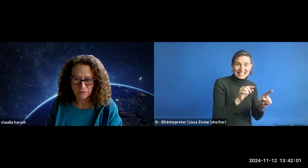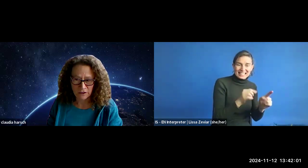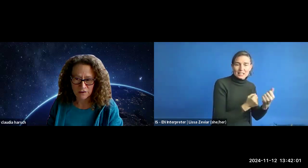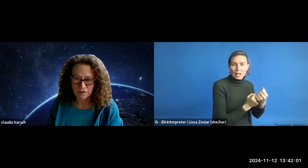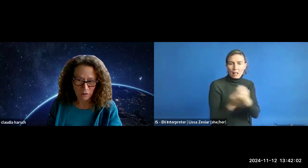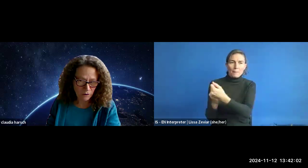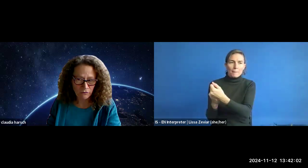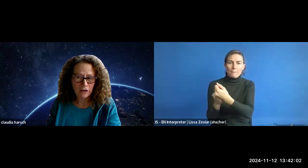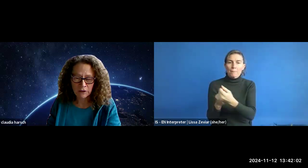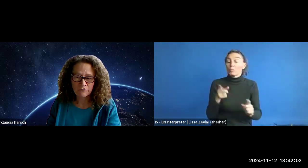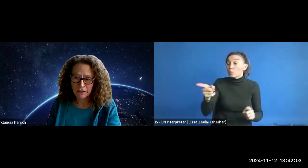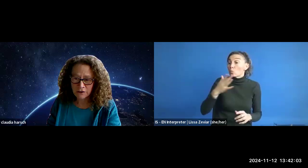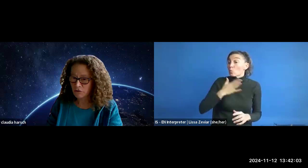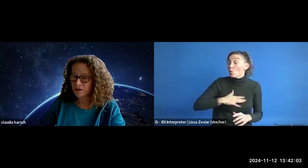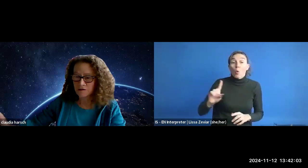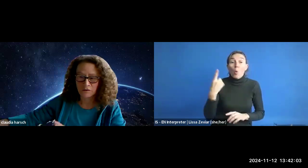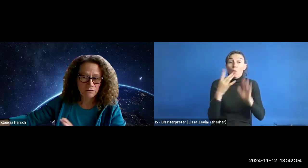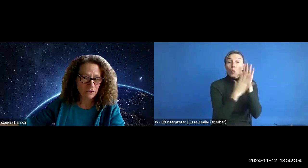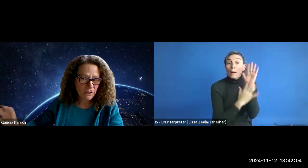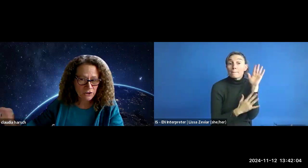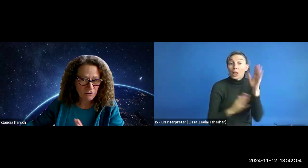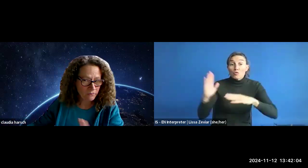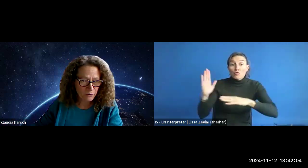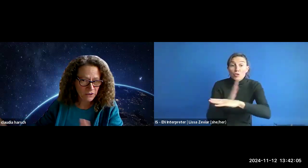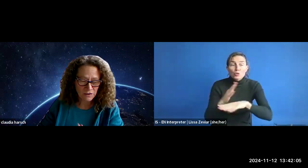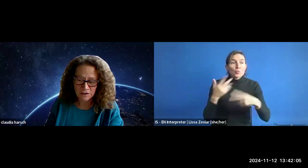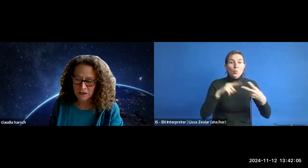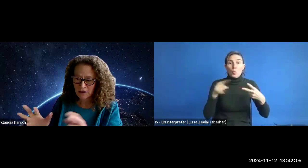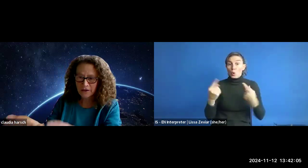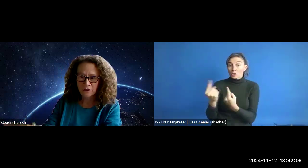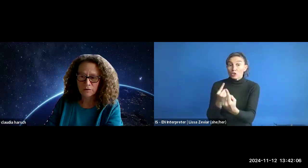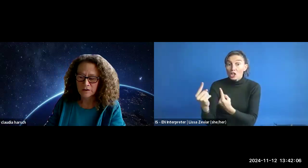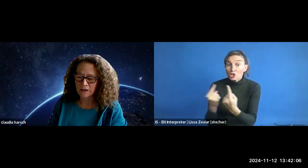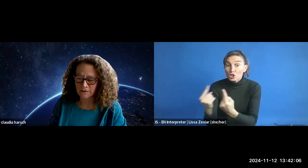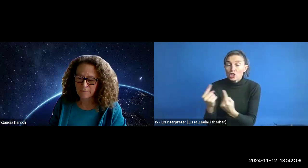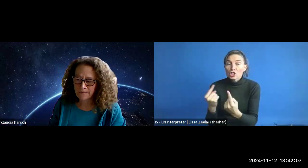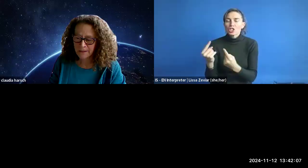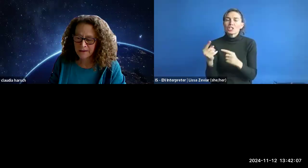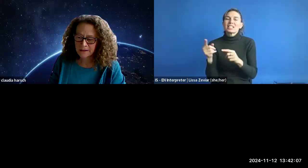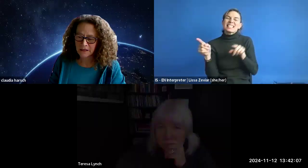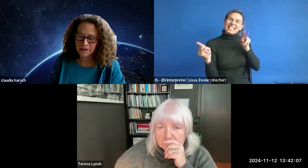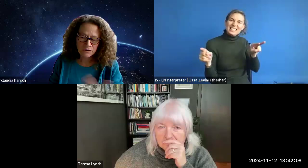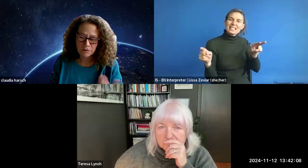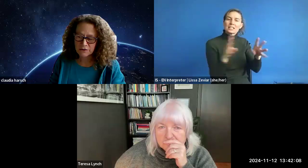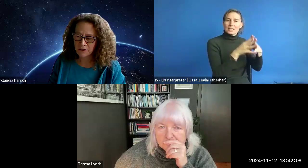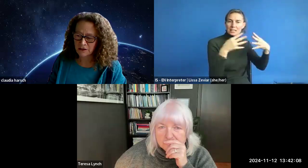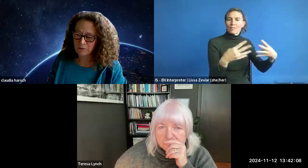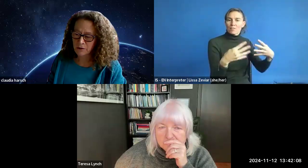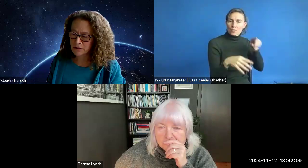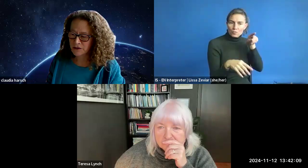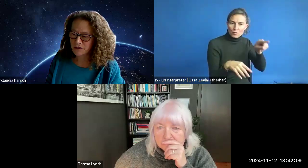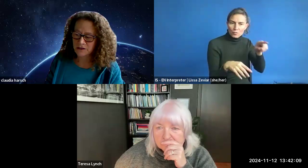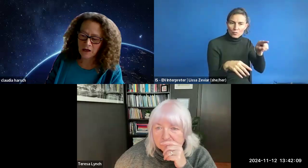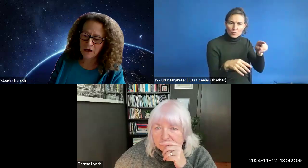test wants to test. Is it only vocabulary range, or is it also interactional competences? That goes in here. And then you specify